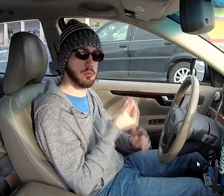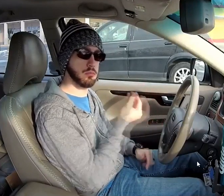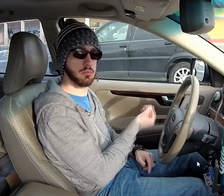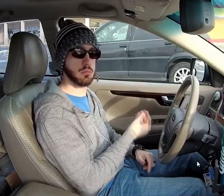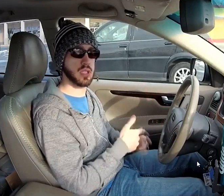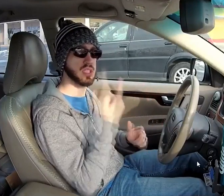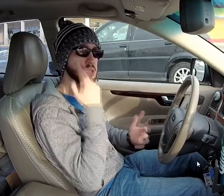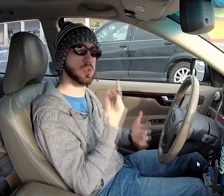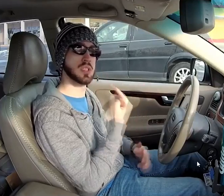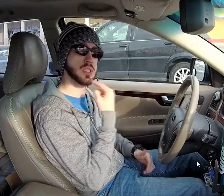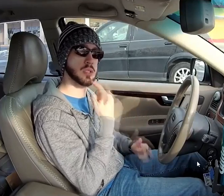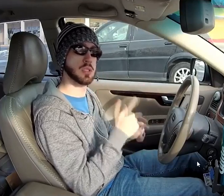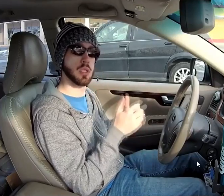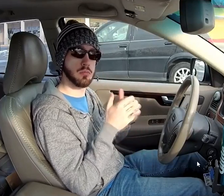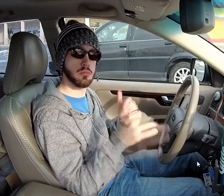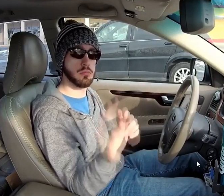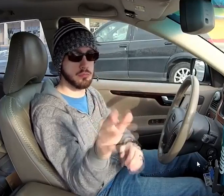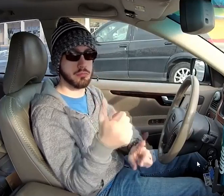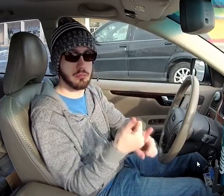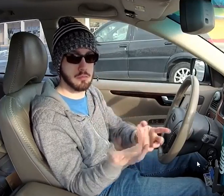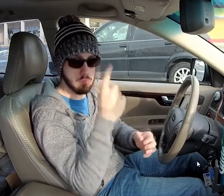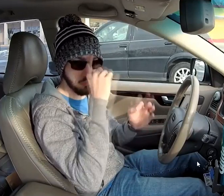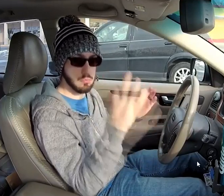And the cop will feel like he's helping you.